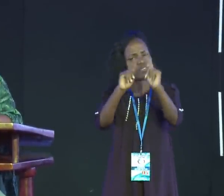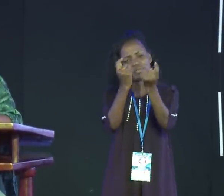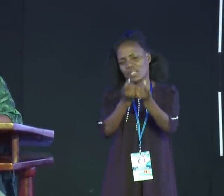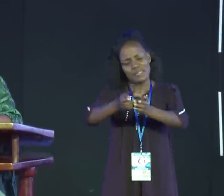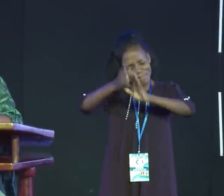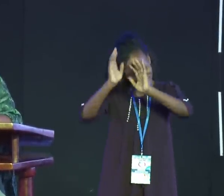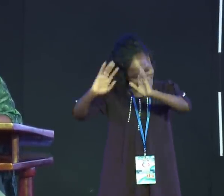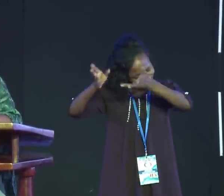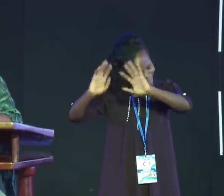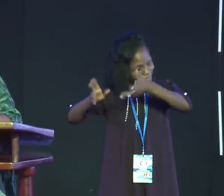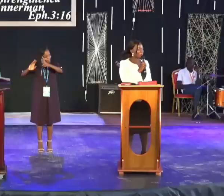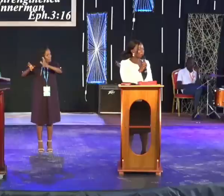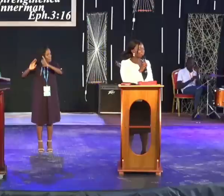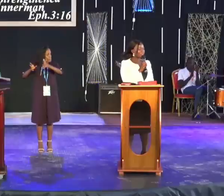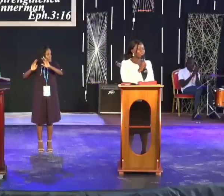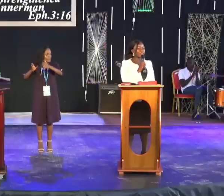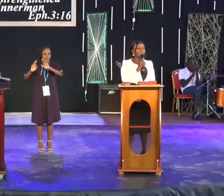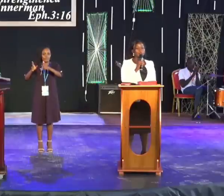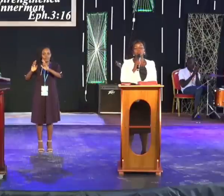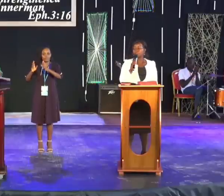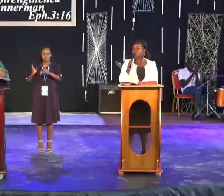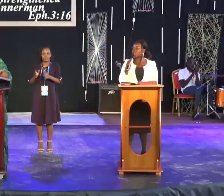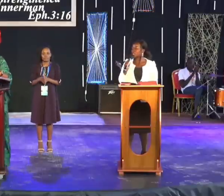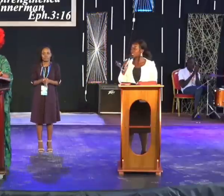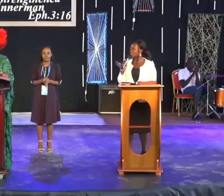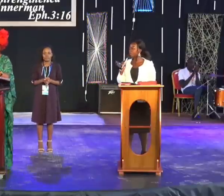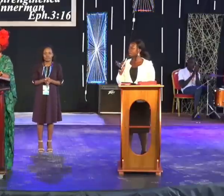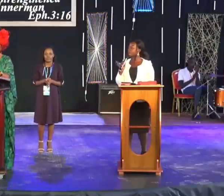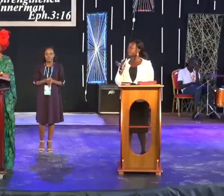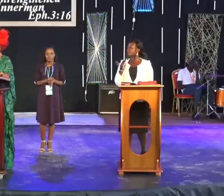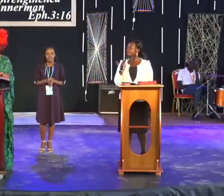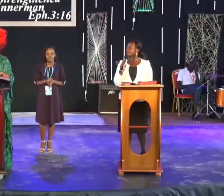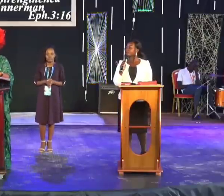though I had said don't clap, kindly clap for the Tuzimbe team.